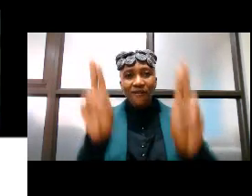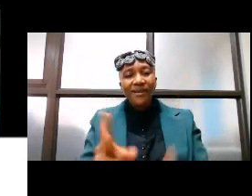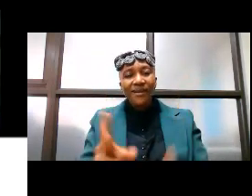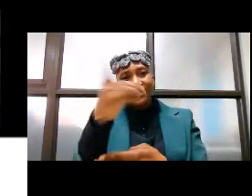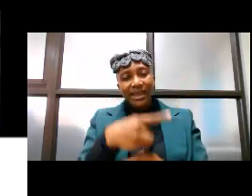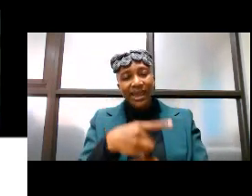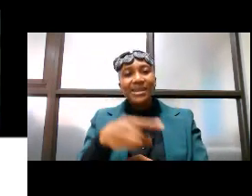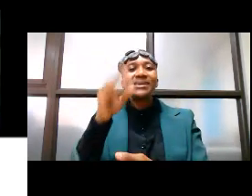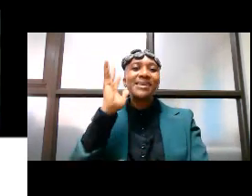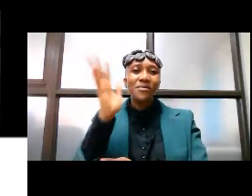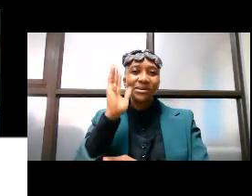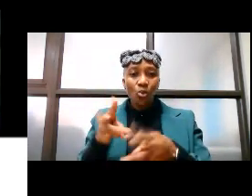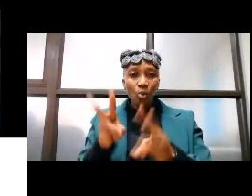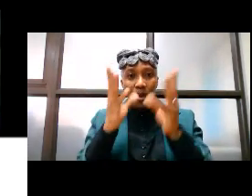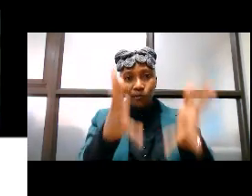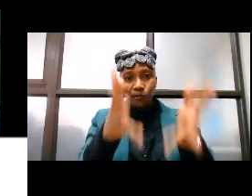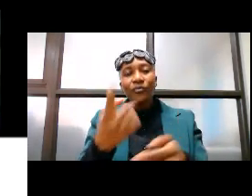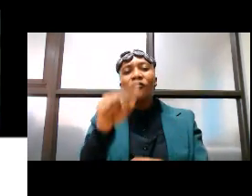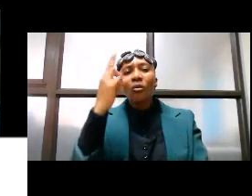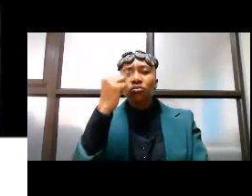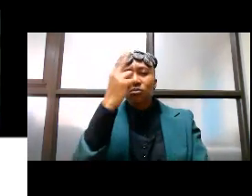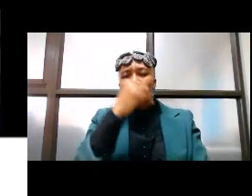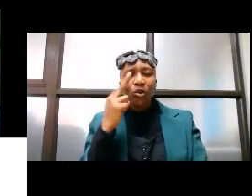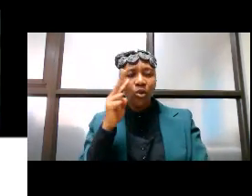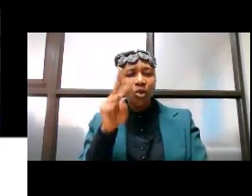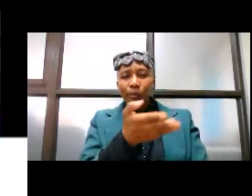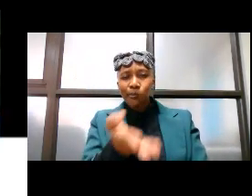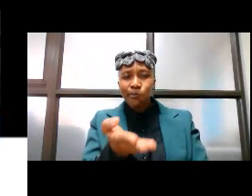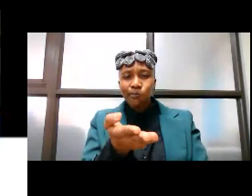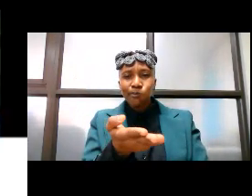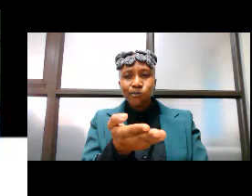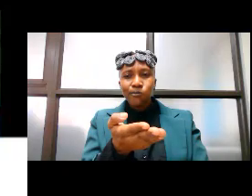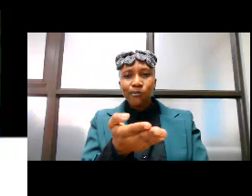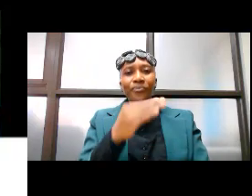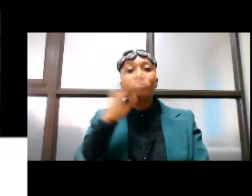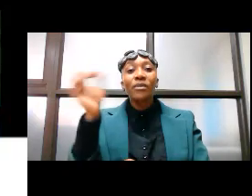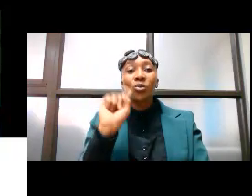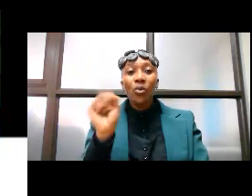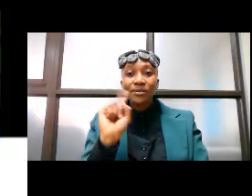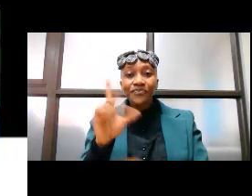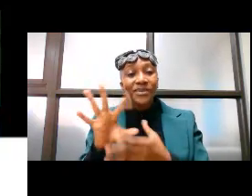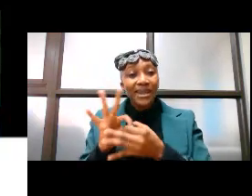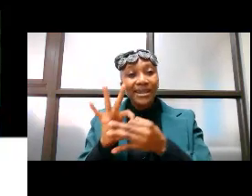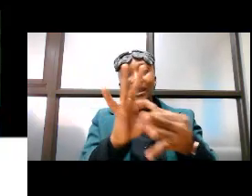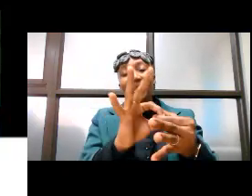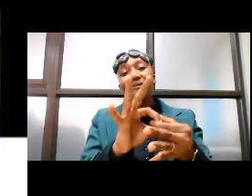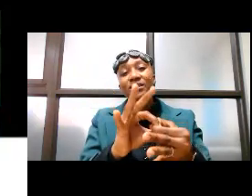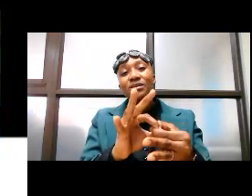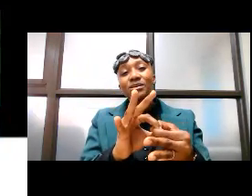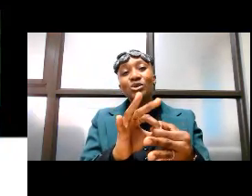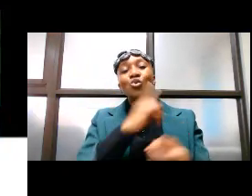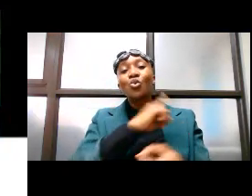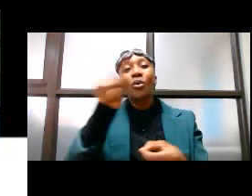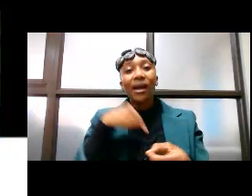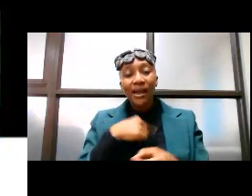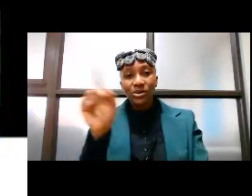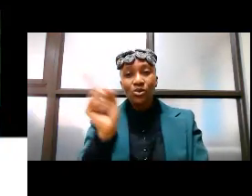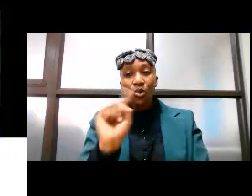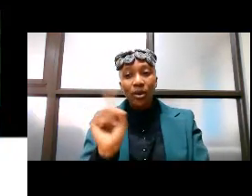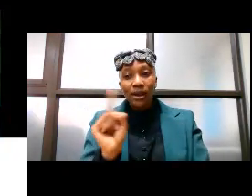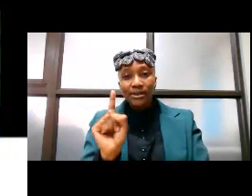in terms of visual impairment, if you can have a look, what's relevant to us is